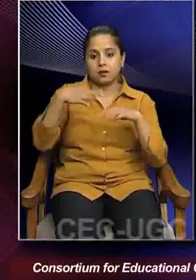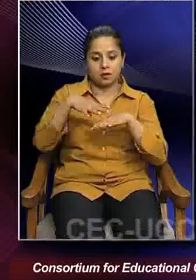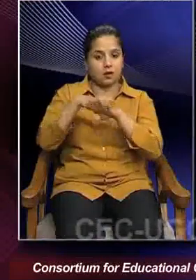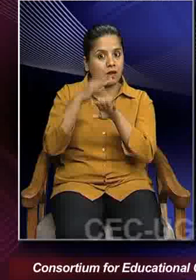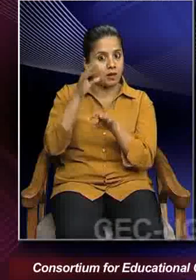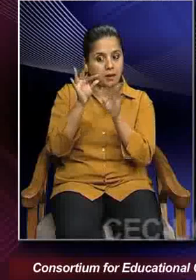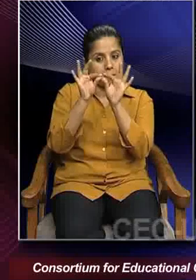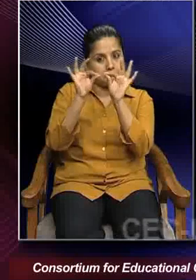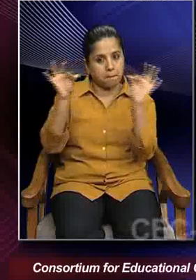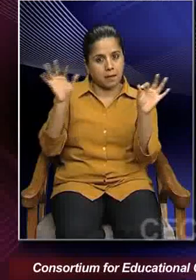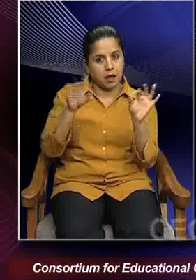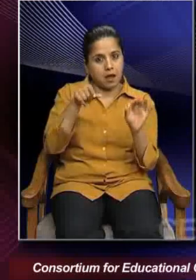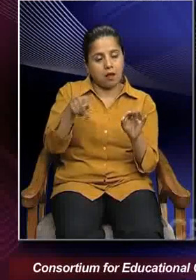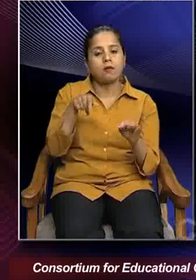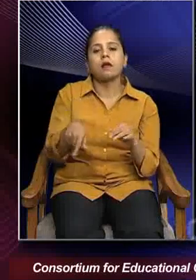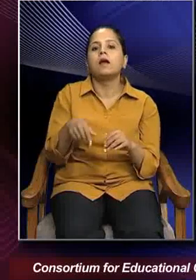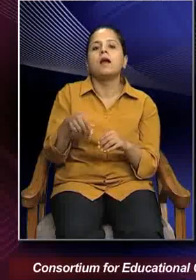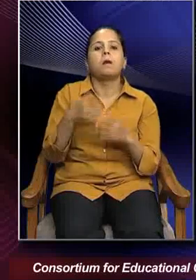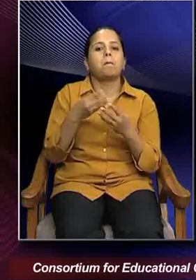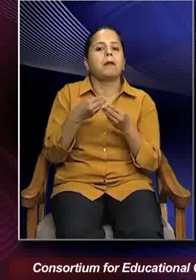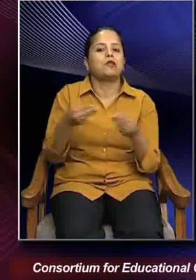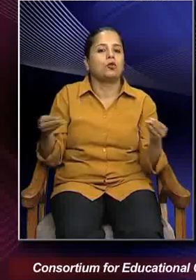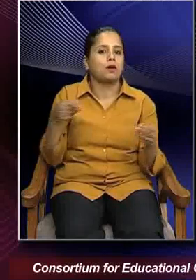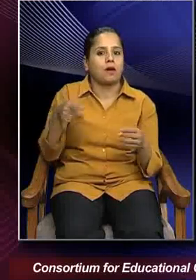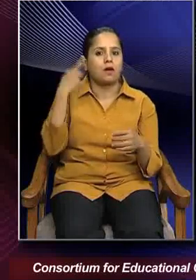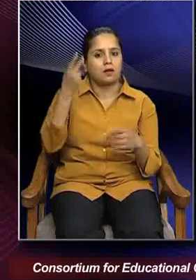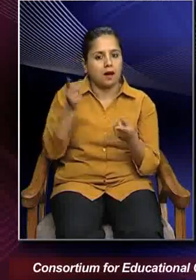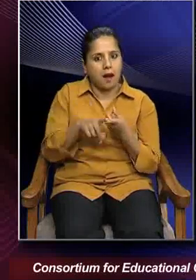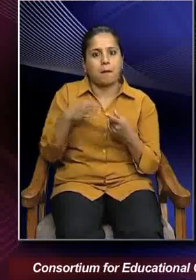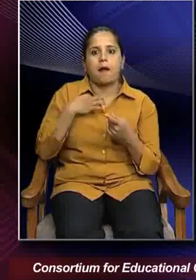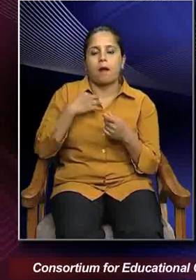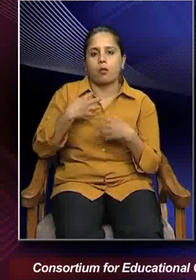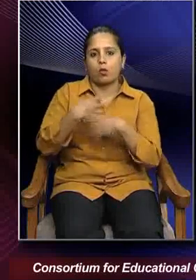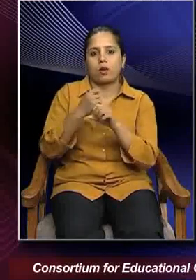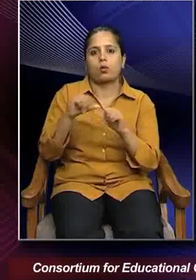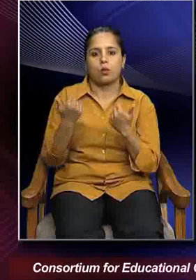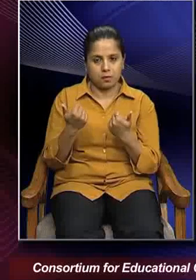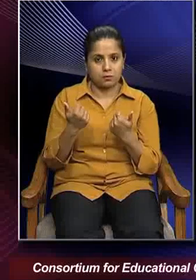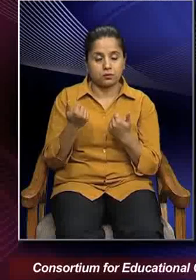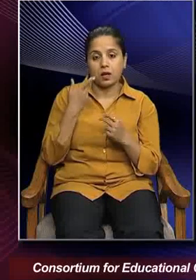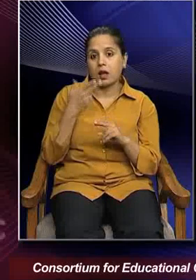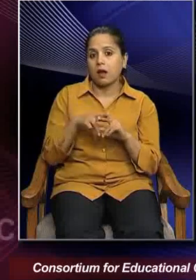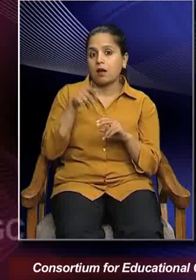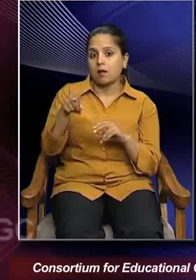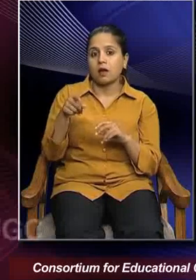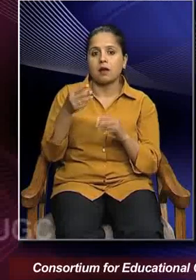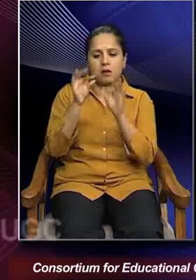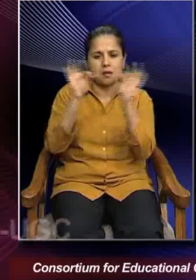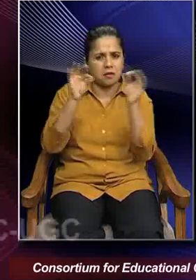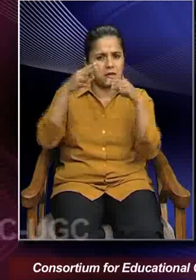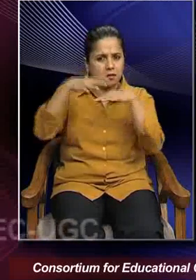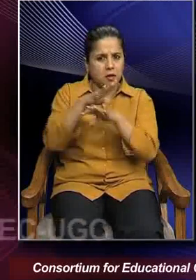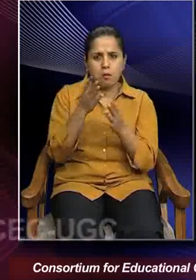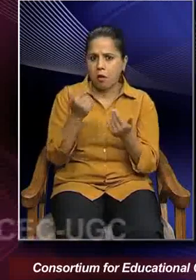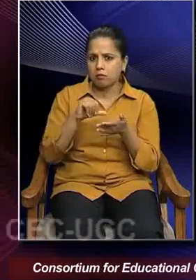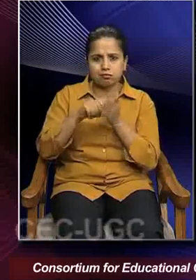the material cause of the cloth. So, if we don't have these threads, we will not be